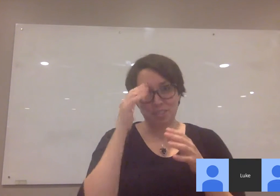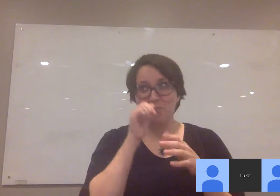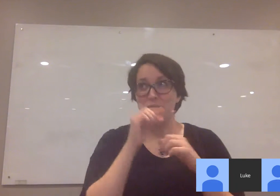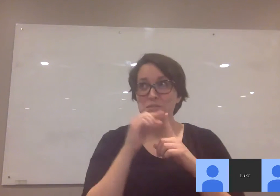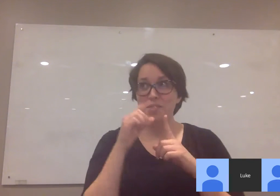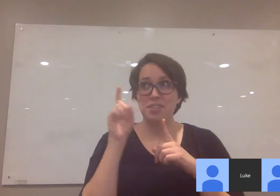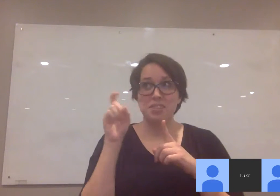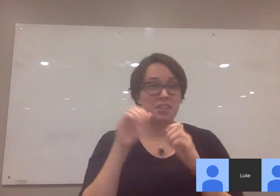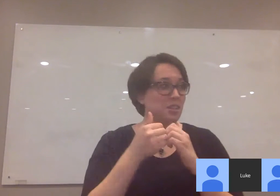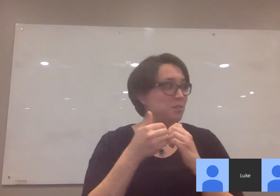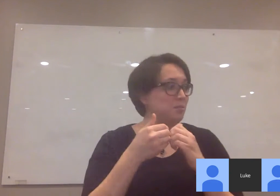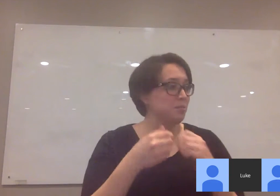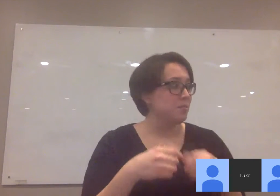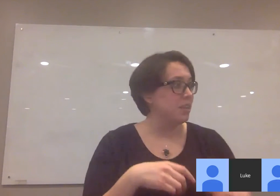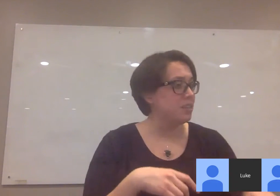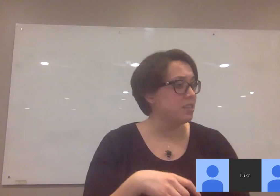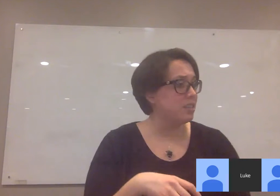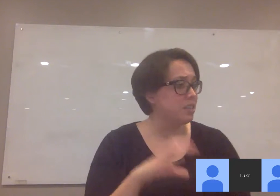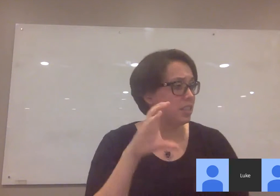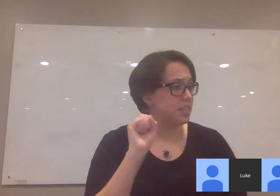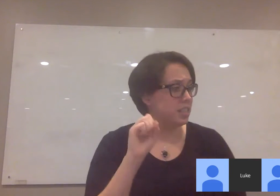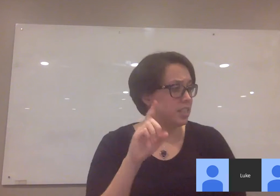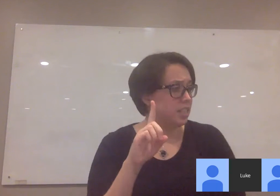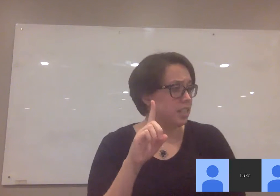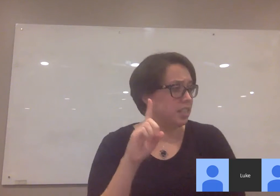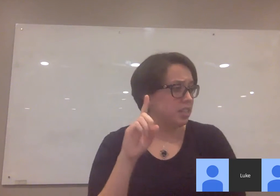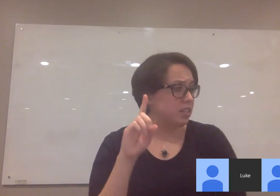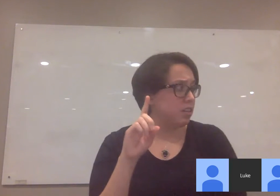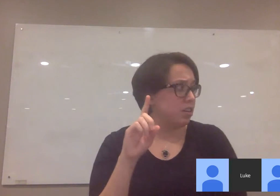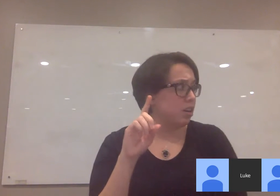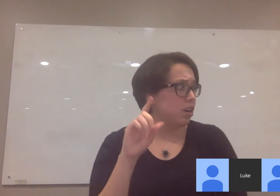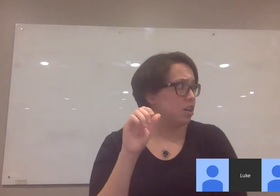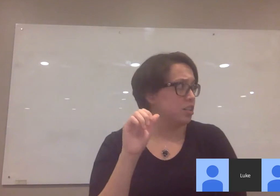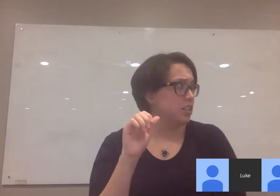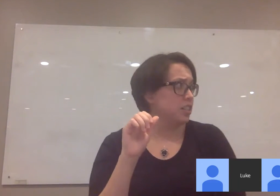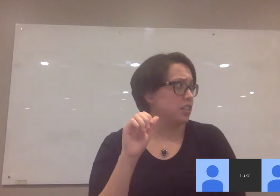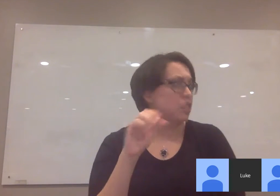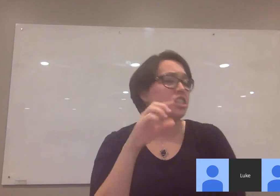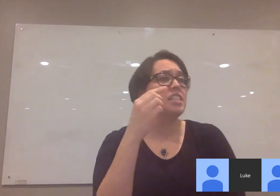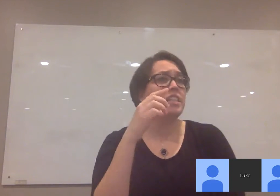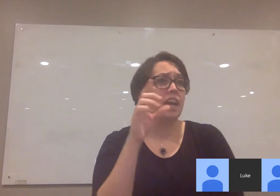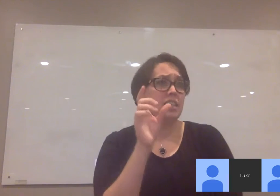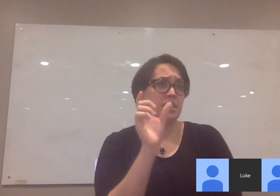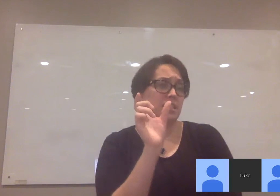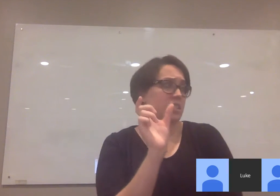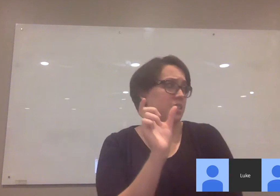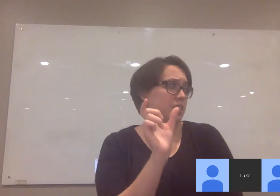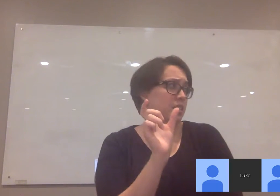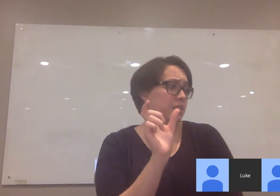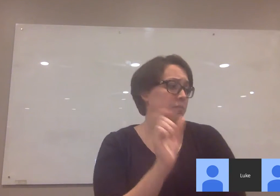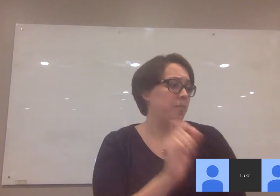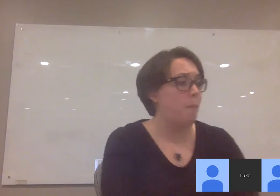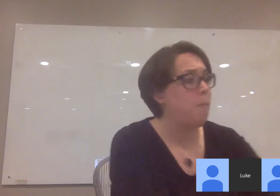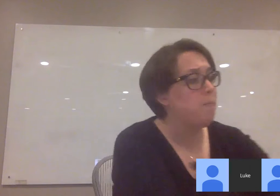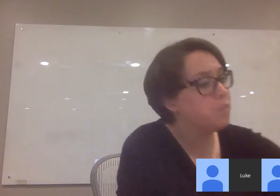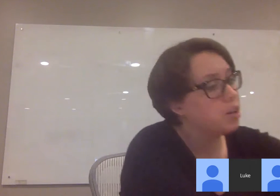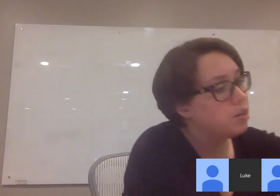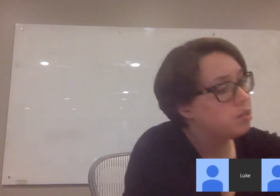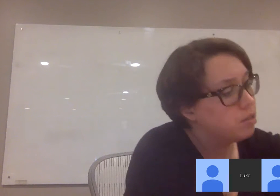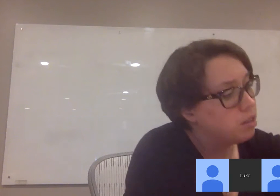to? It's CSD Austin or CSD All guest. caps, CSD, and then guest, just